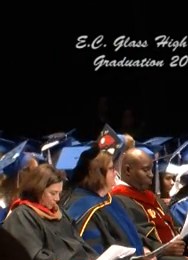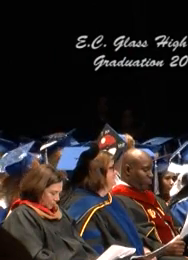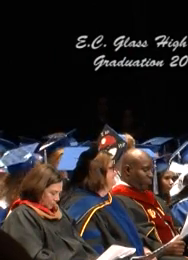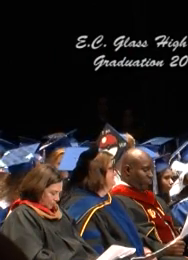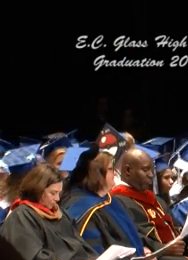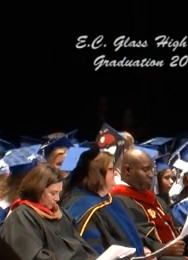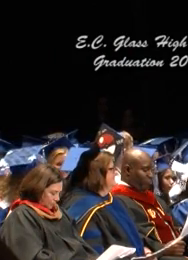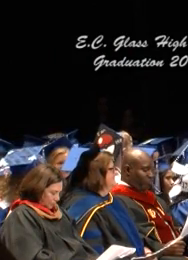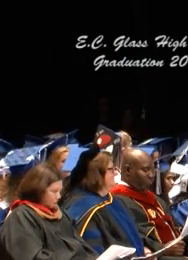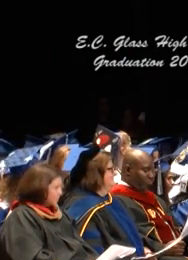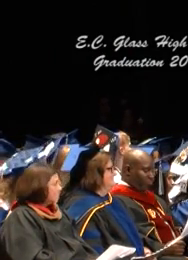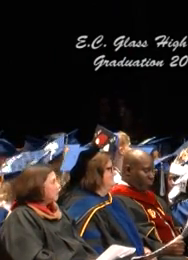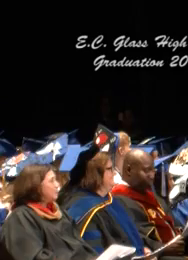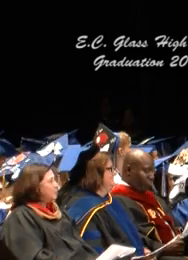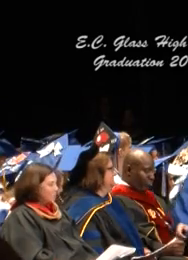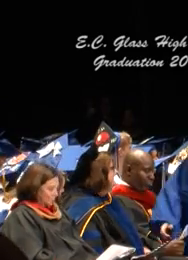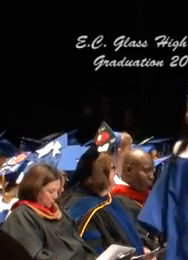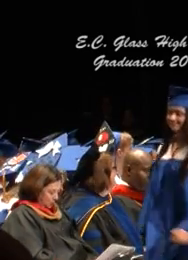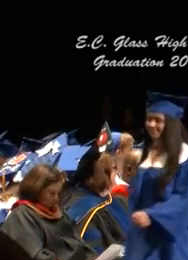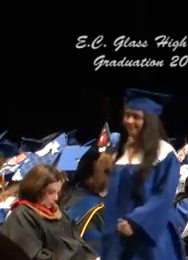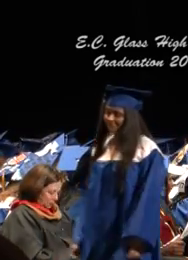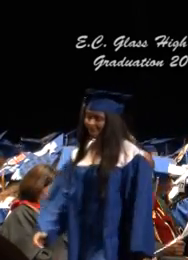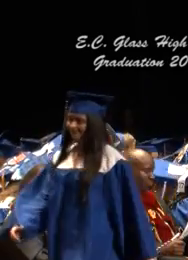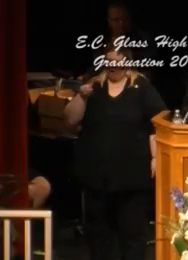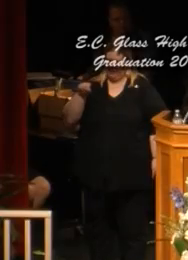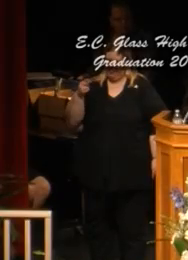Mikhail Alexander Gunther.